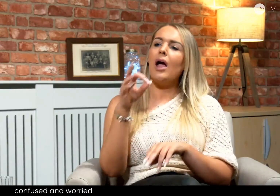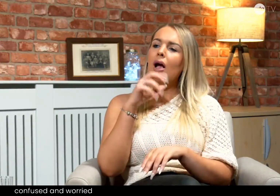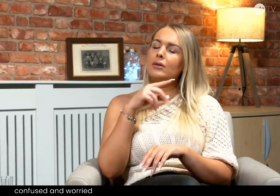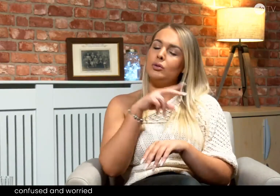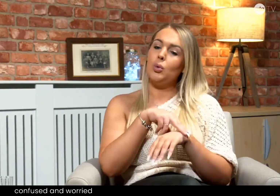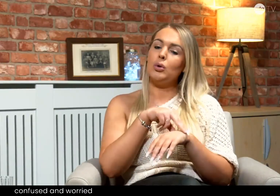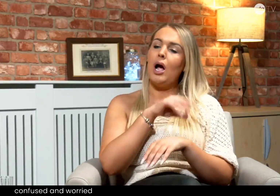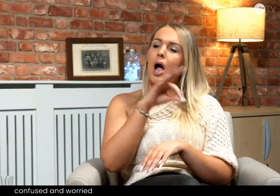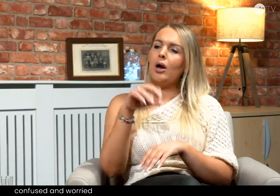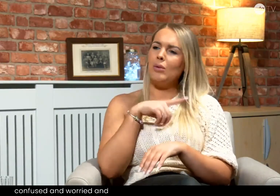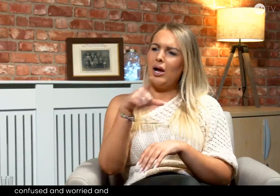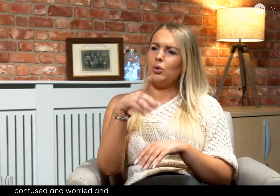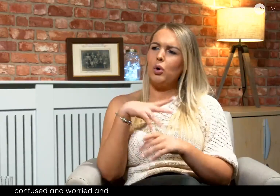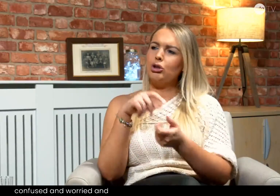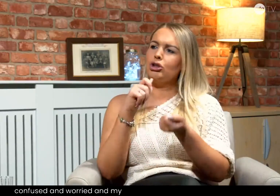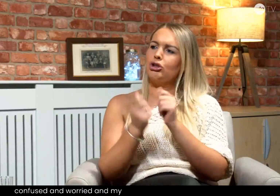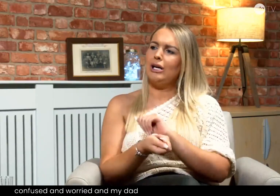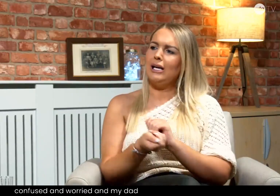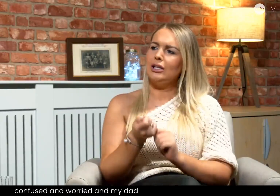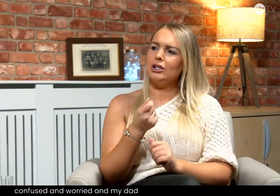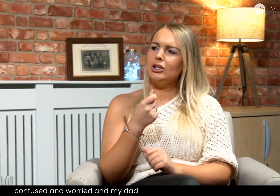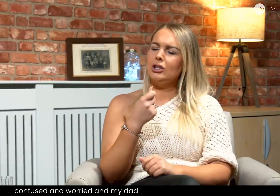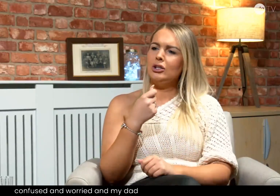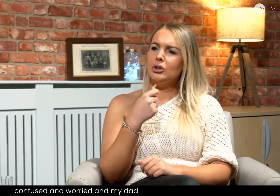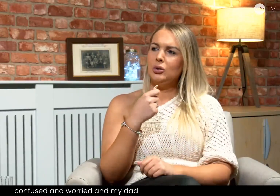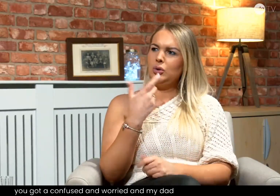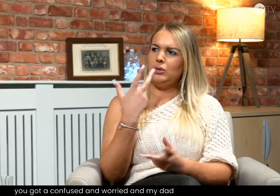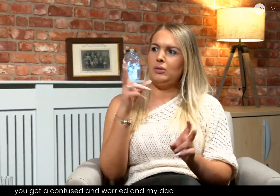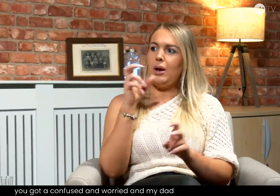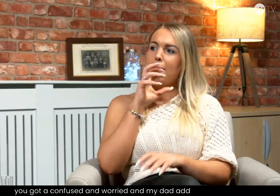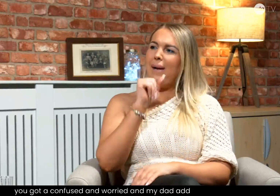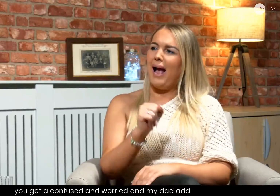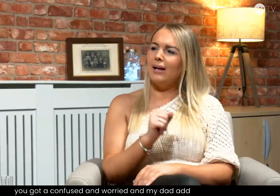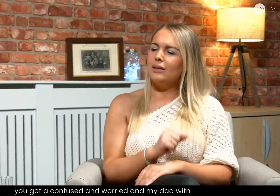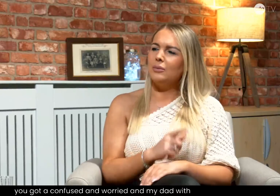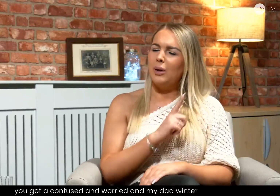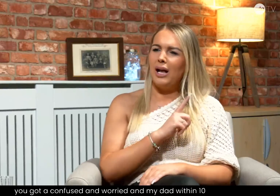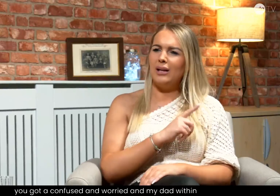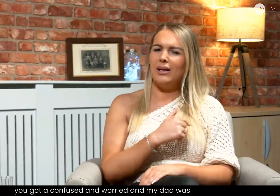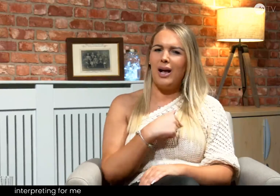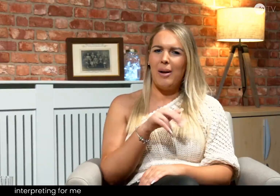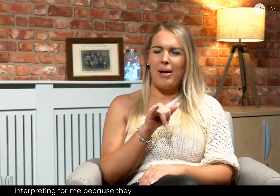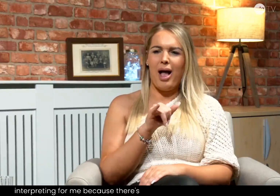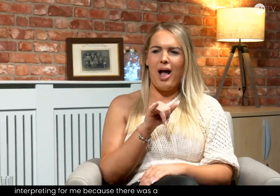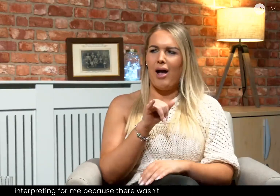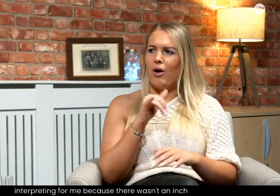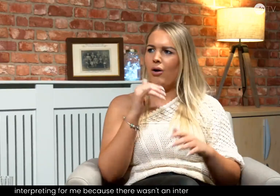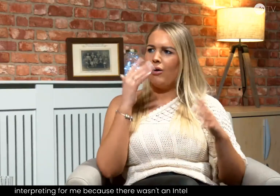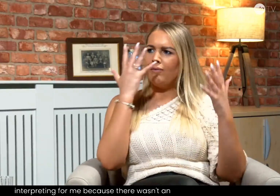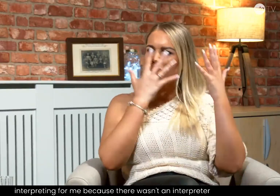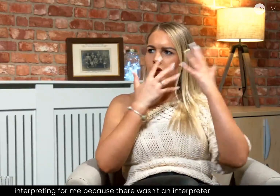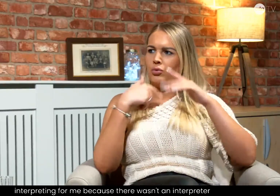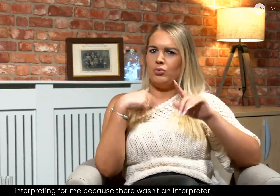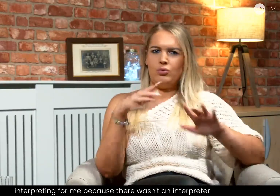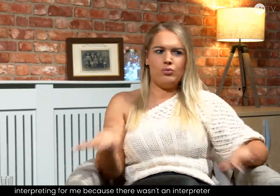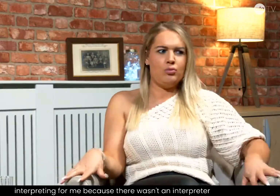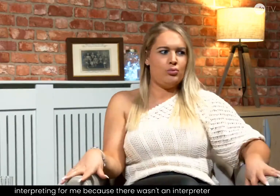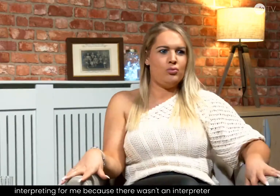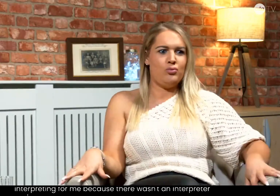my dad was interpreting for me because there wasn't an interpreter. And he sort of said, why are you